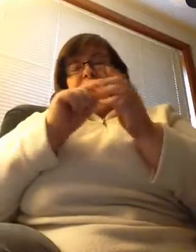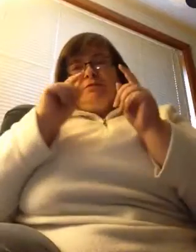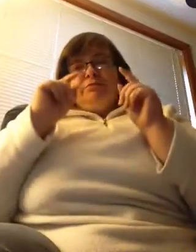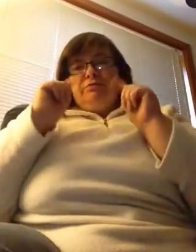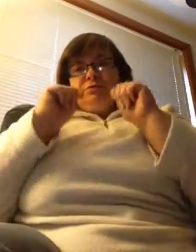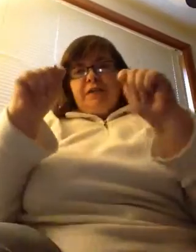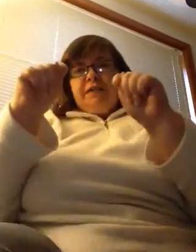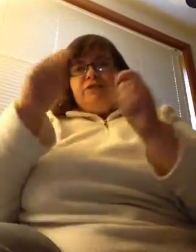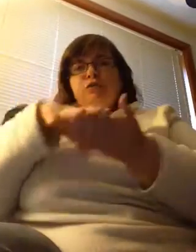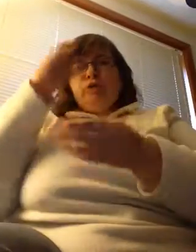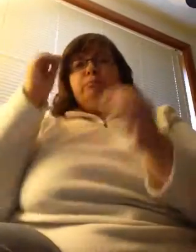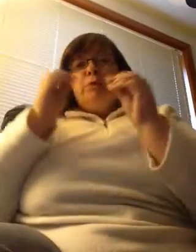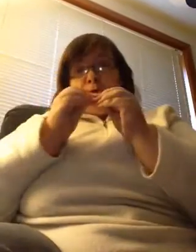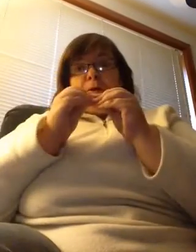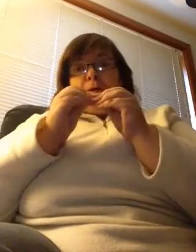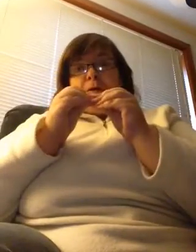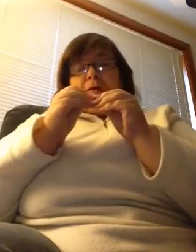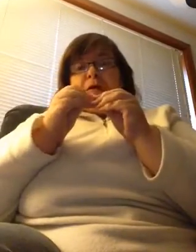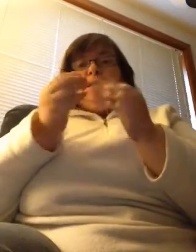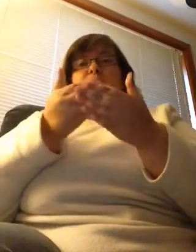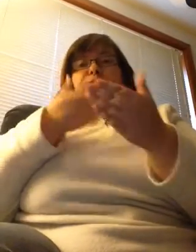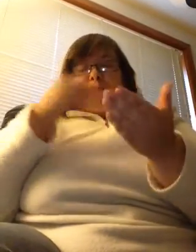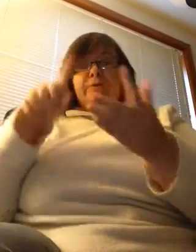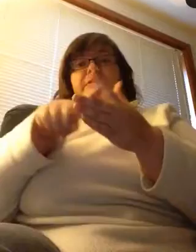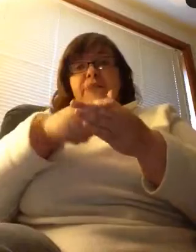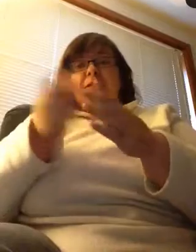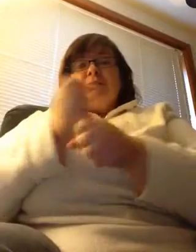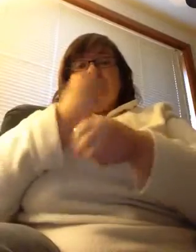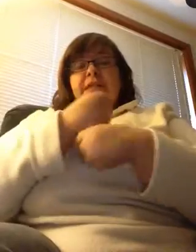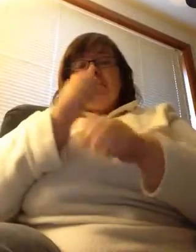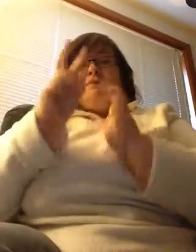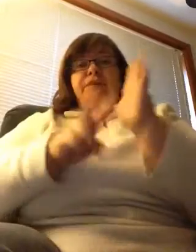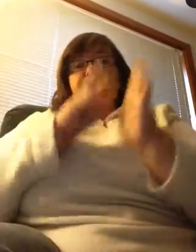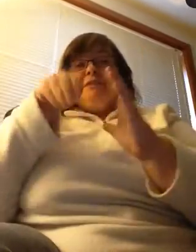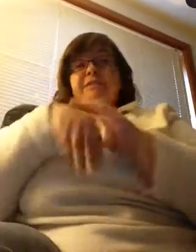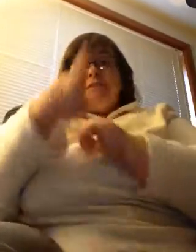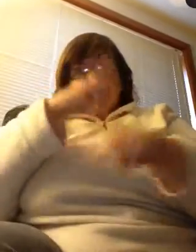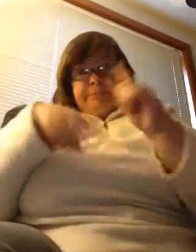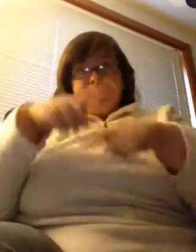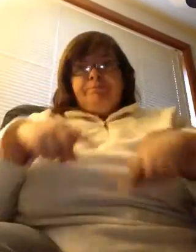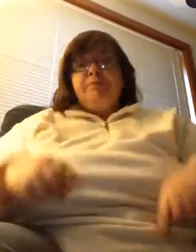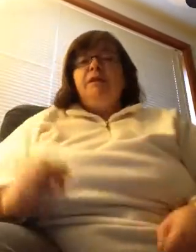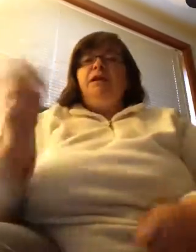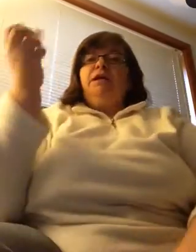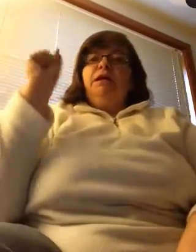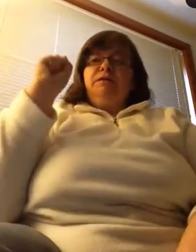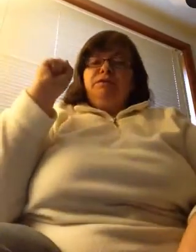to try to learn more before starting to make videos in sign.